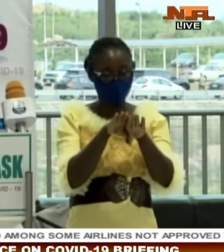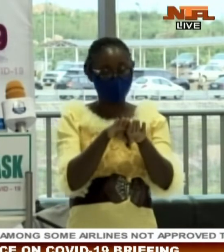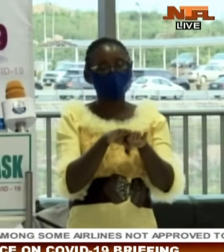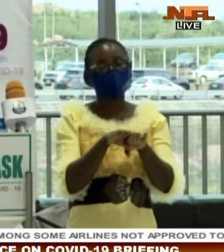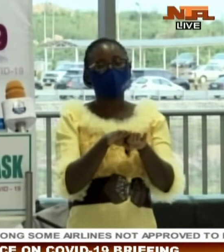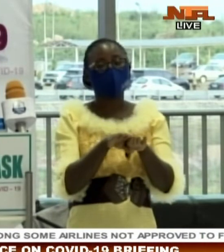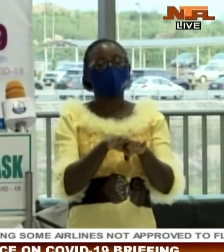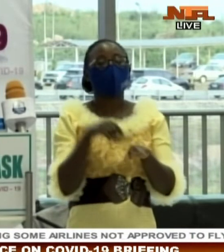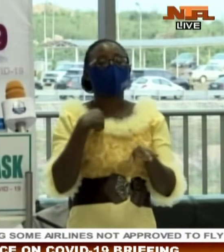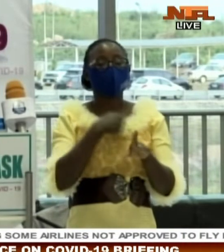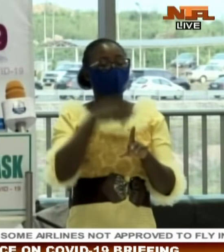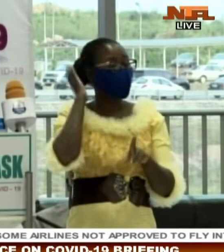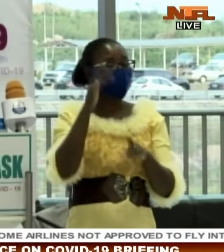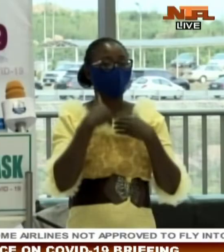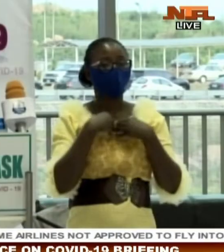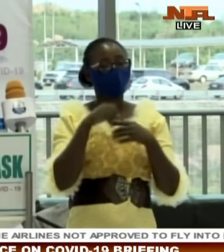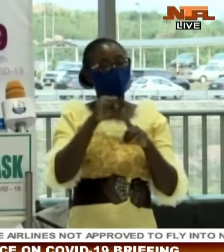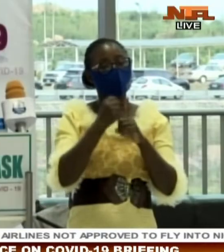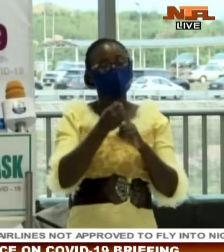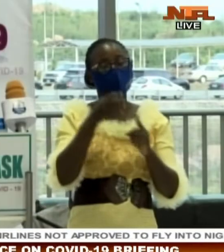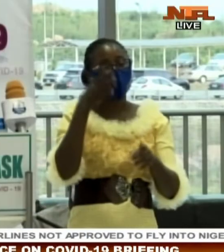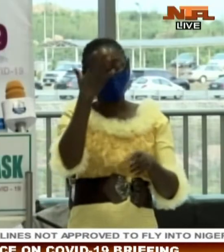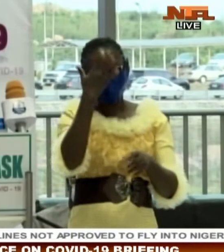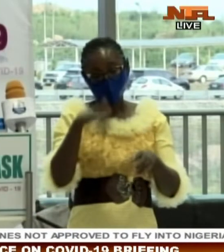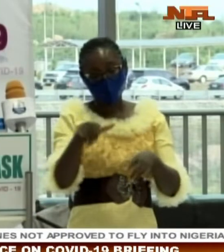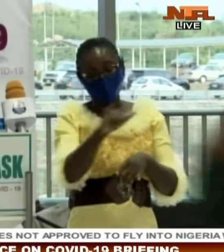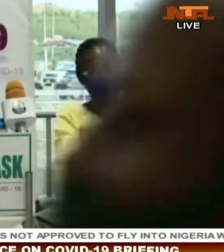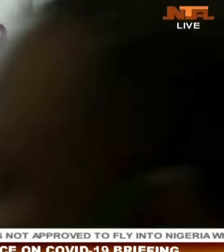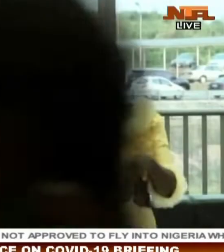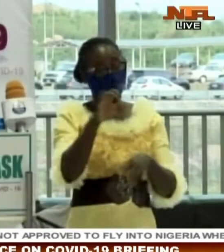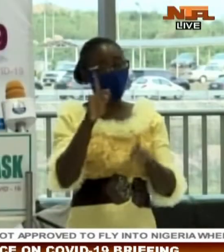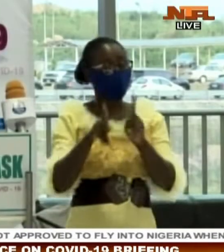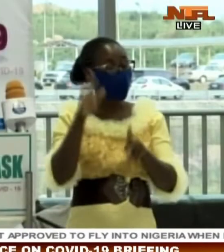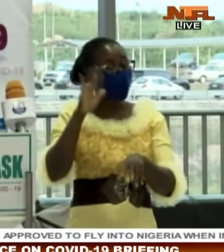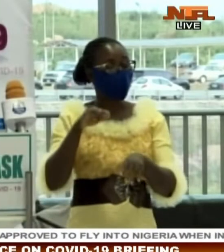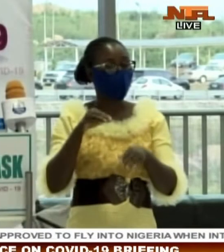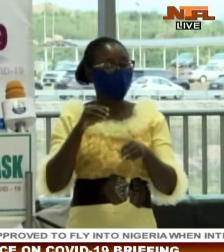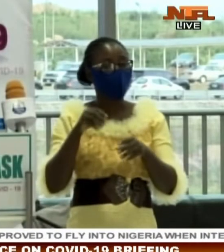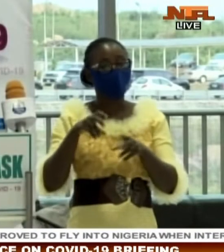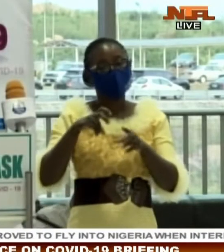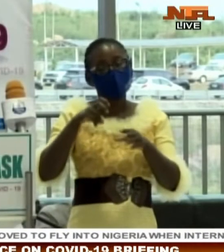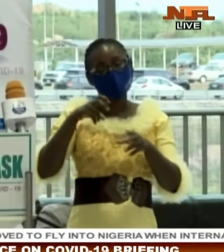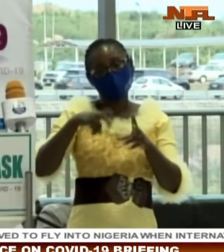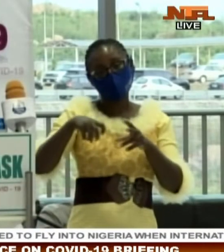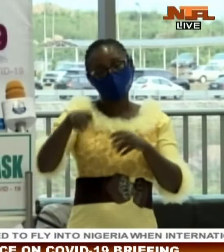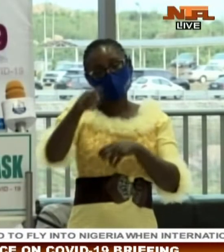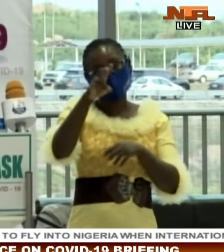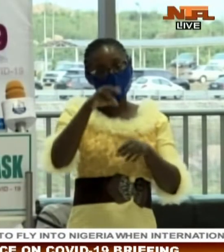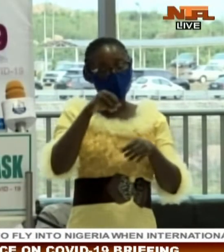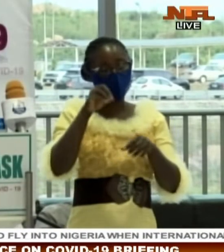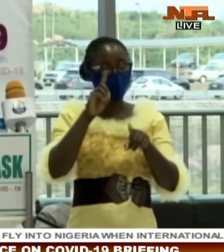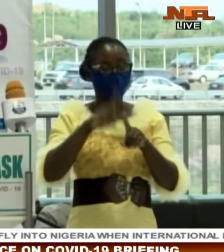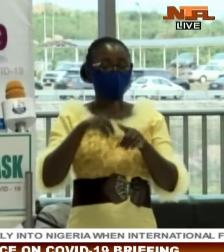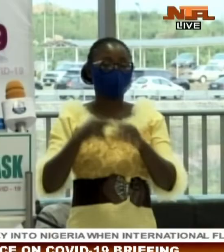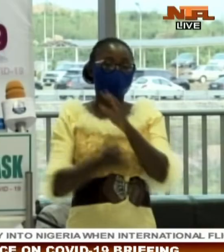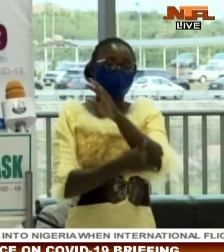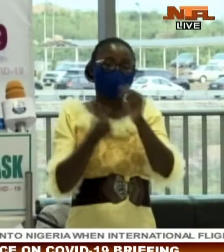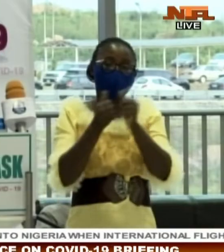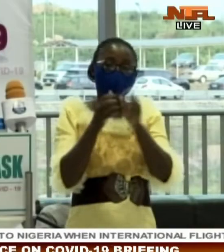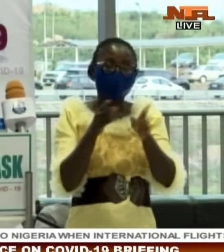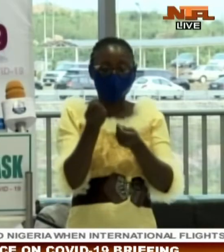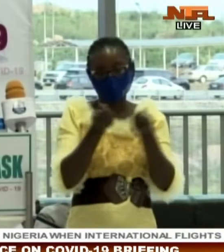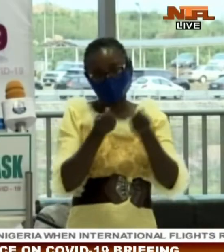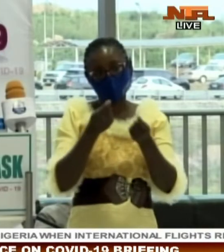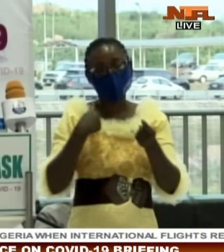is a situation where people smuggle themselves out of the country in order to travel to go and do their business. So we need to have control of this